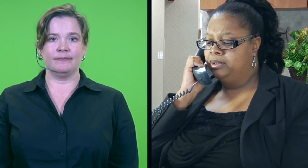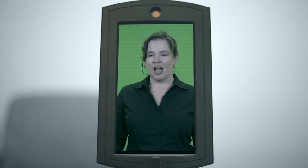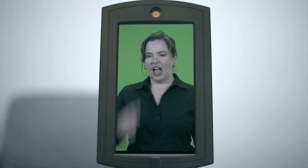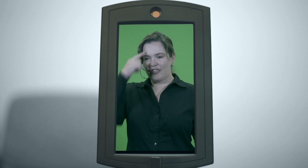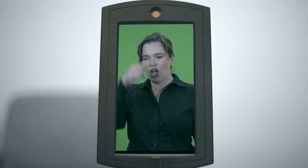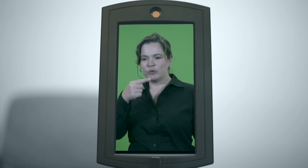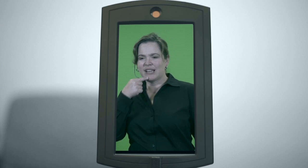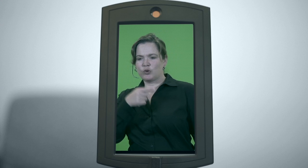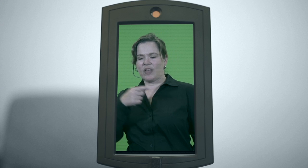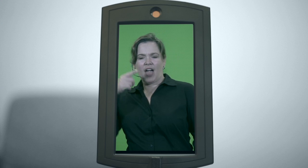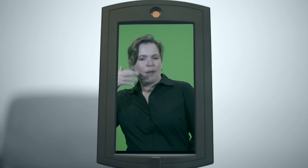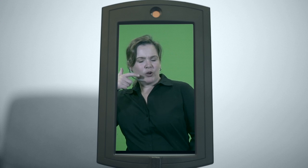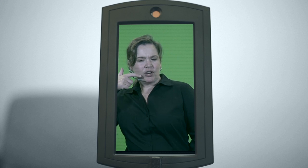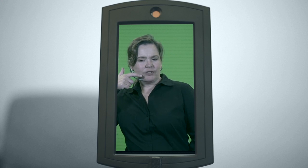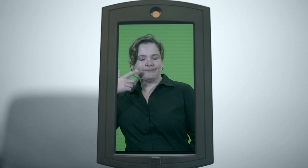operator.